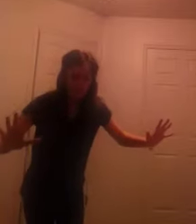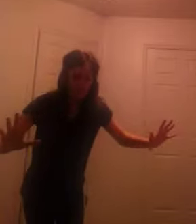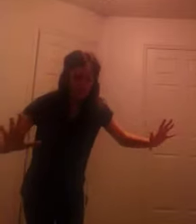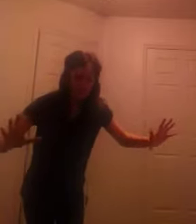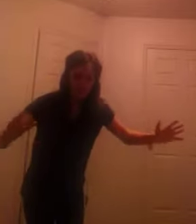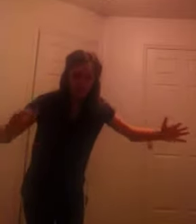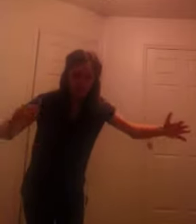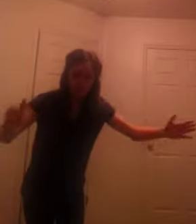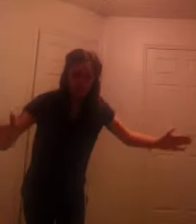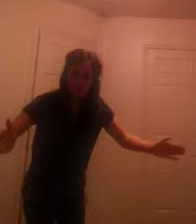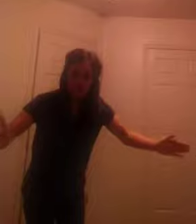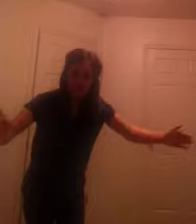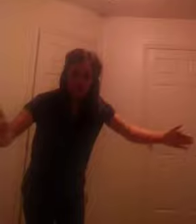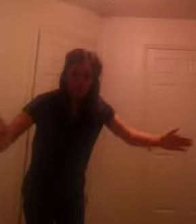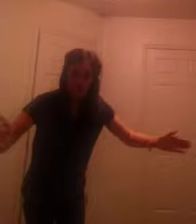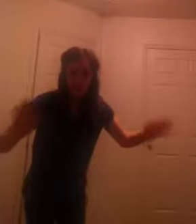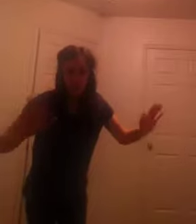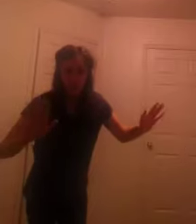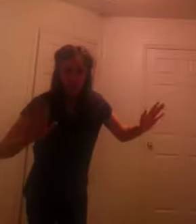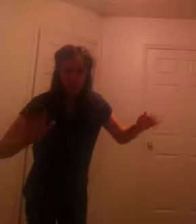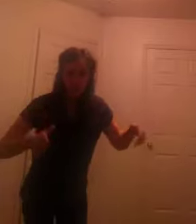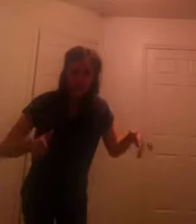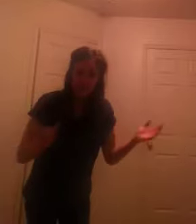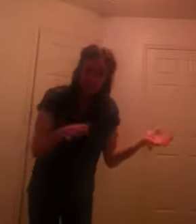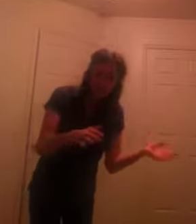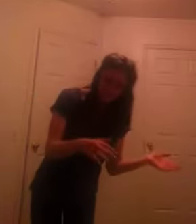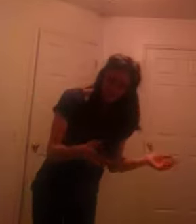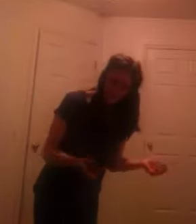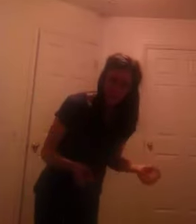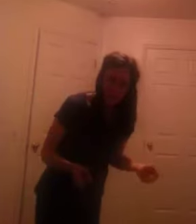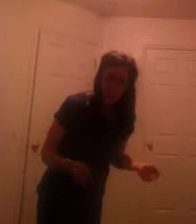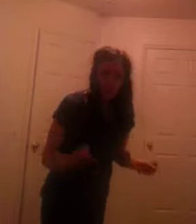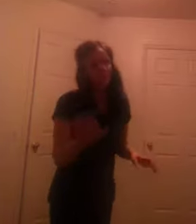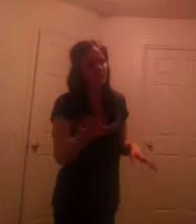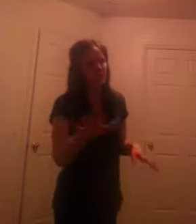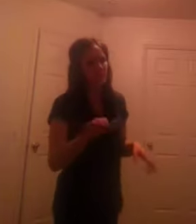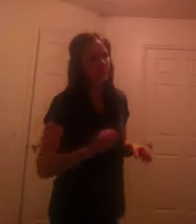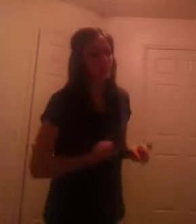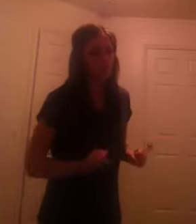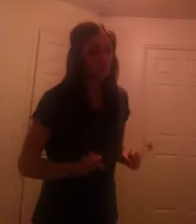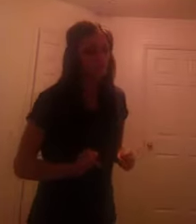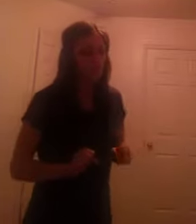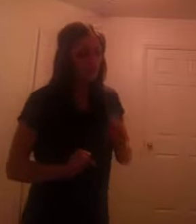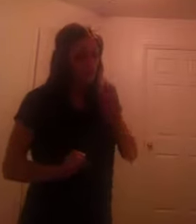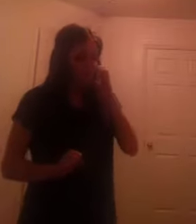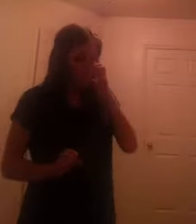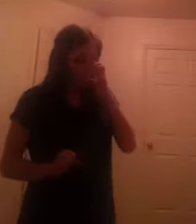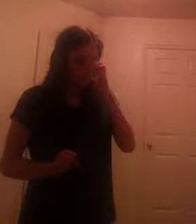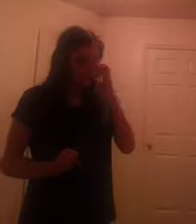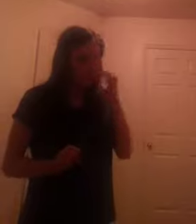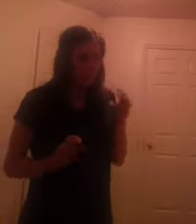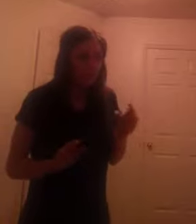good 10-foot radius circle to throw up or lay sideways, whatever he wanted to do. We